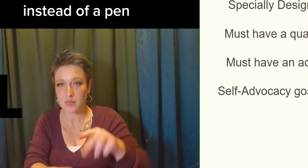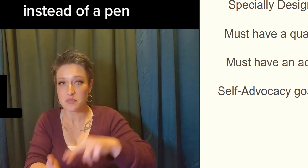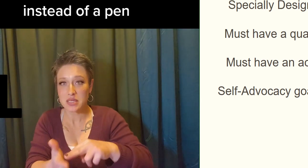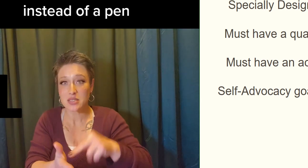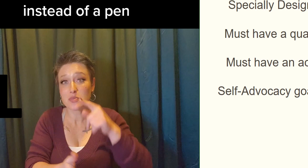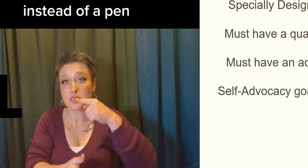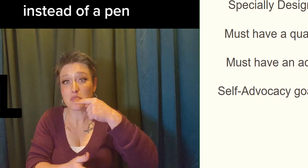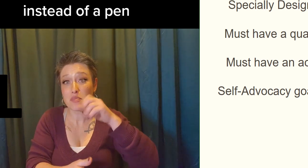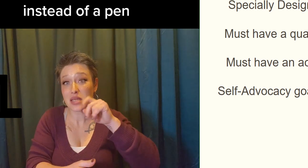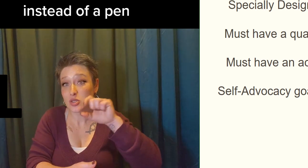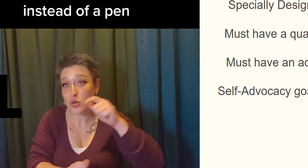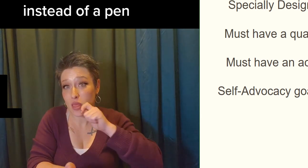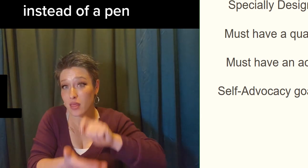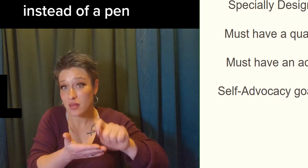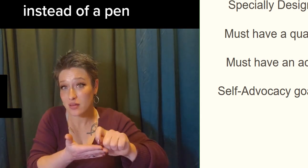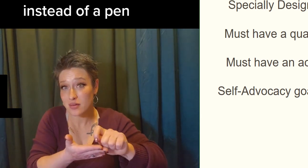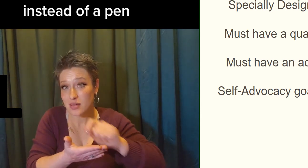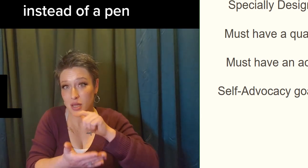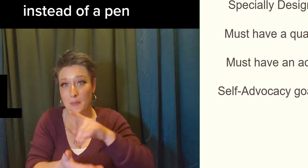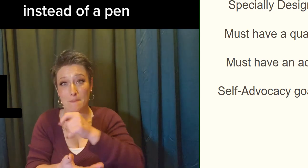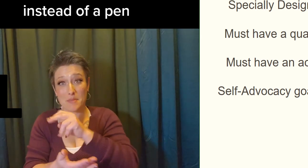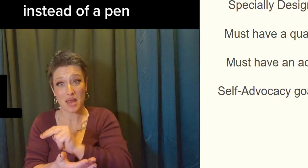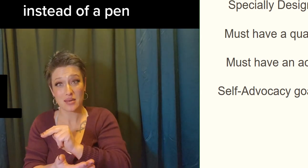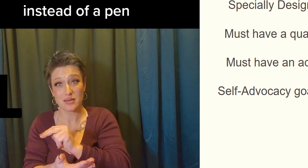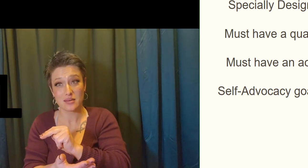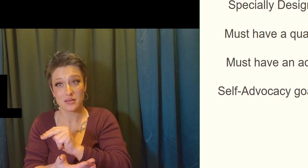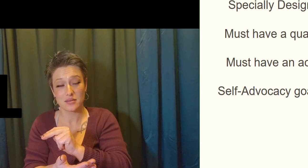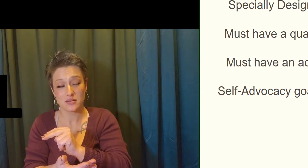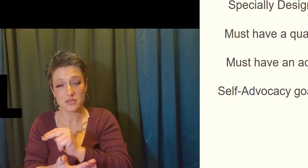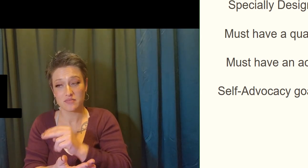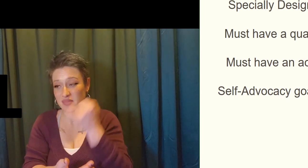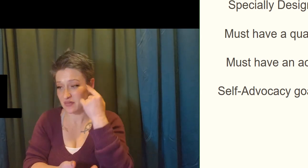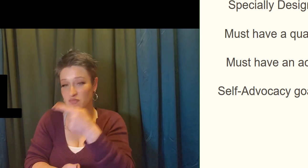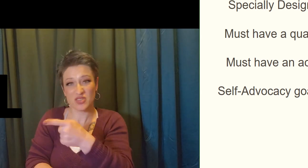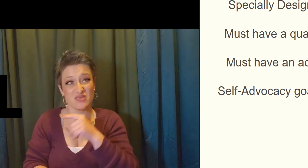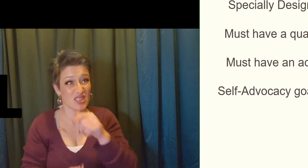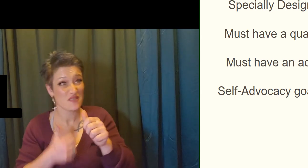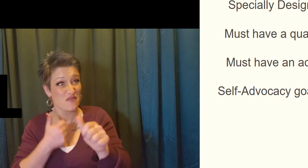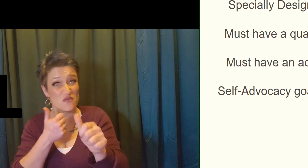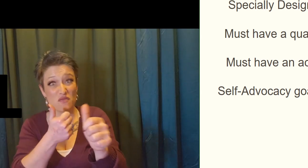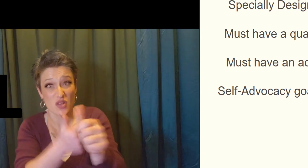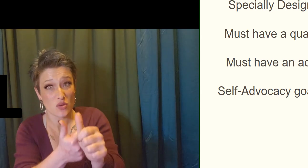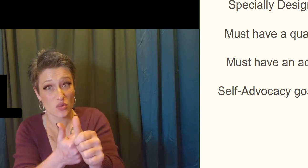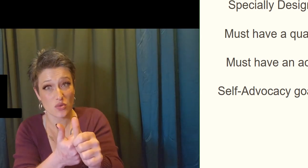other book and a pencil instead of a pen, right?